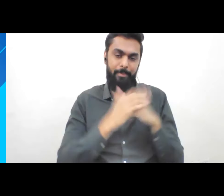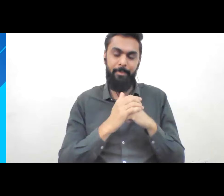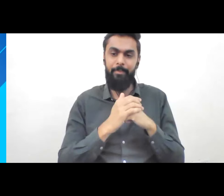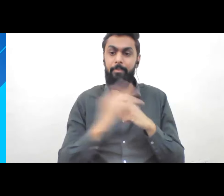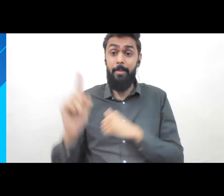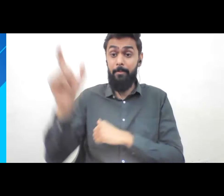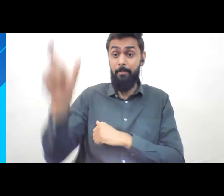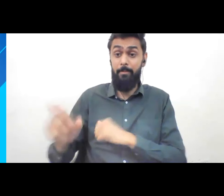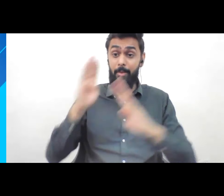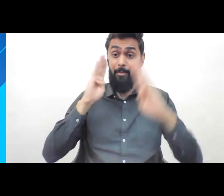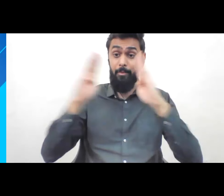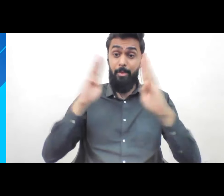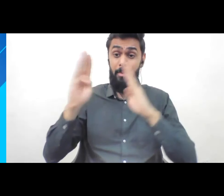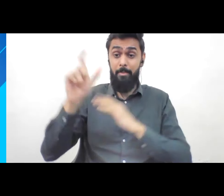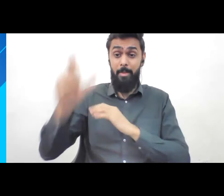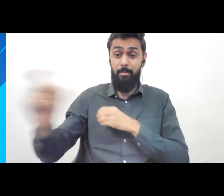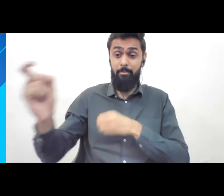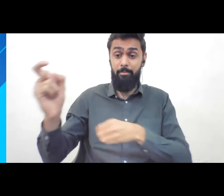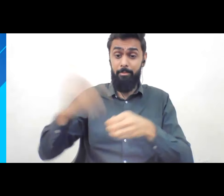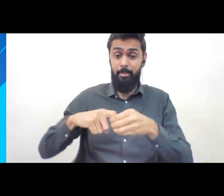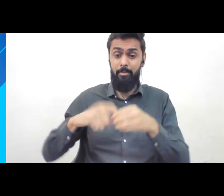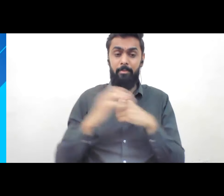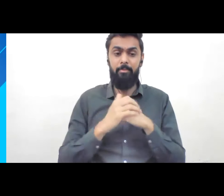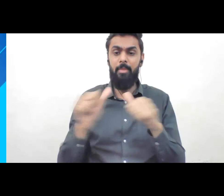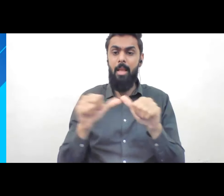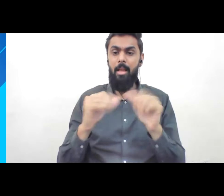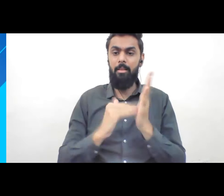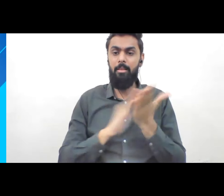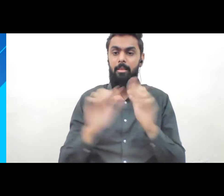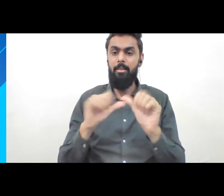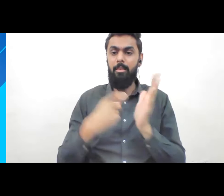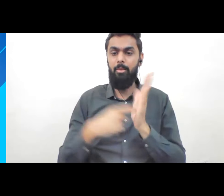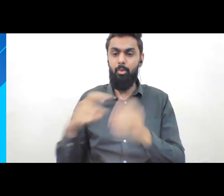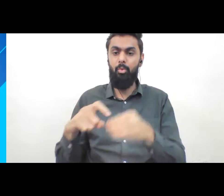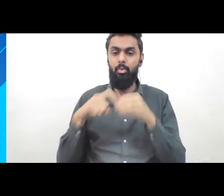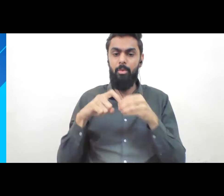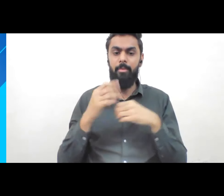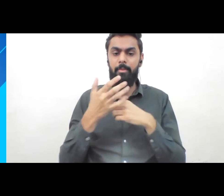our Facebook Live participants, Azhar. Azhar asks,